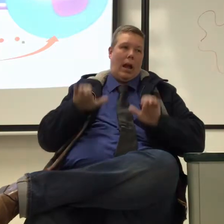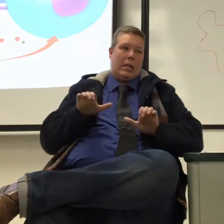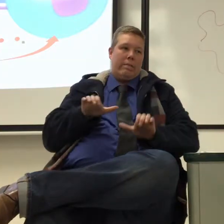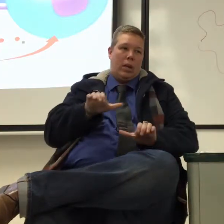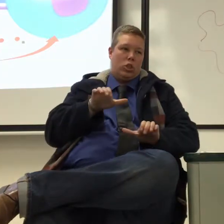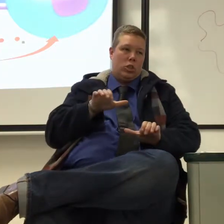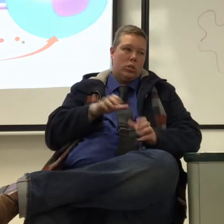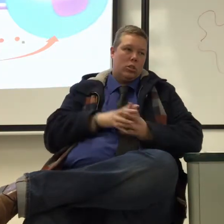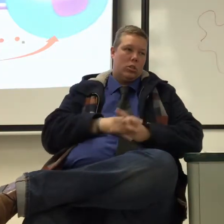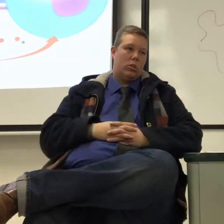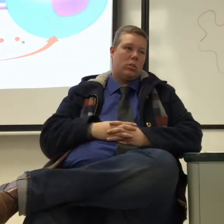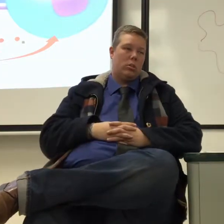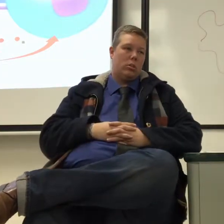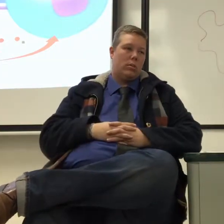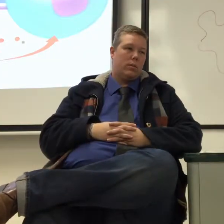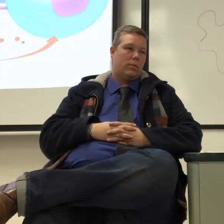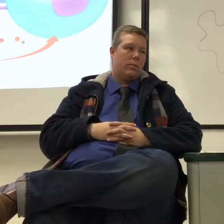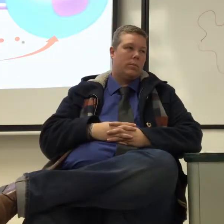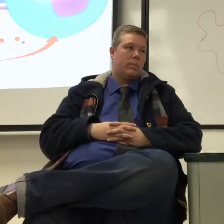forget